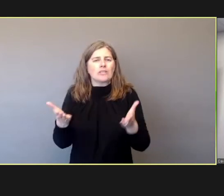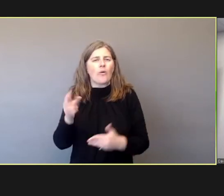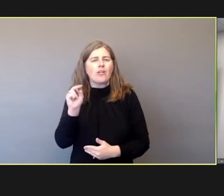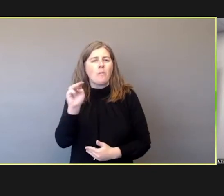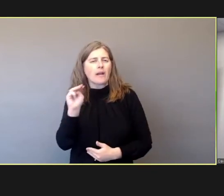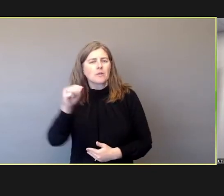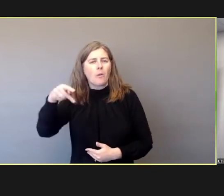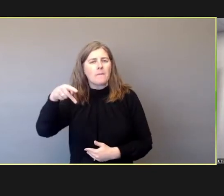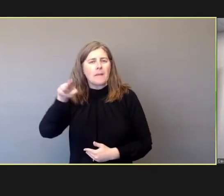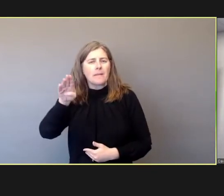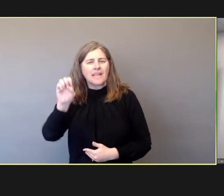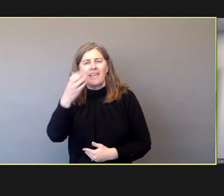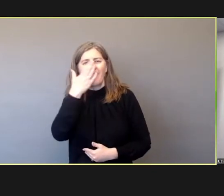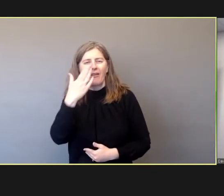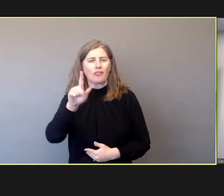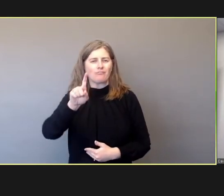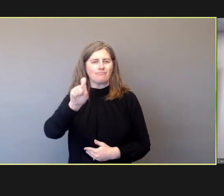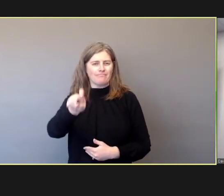Thanks for taking my question.